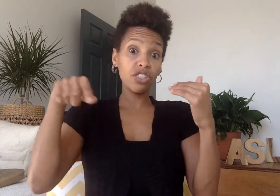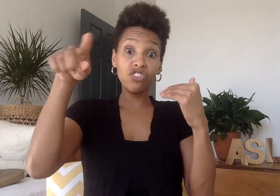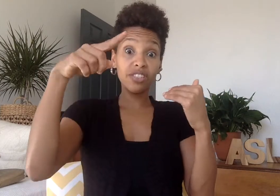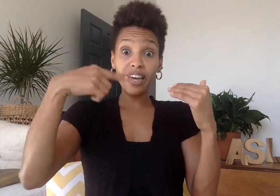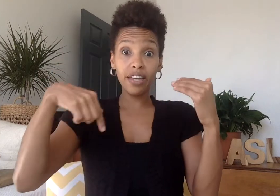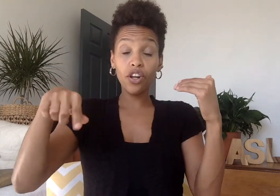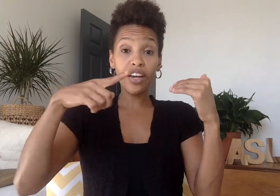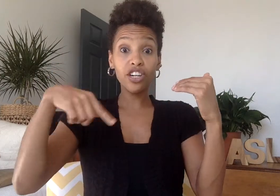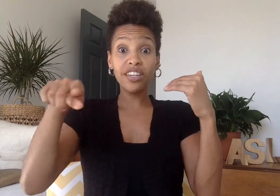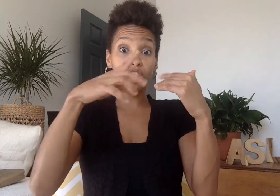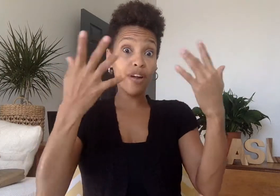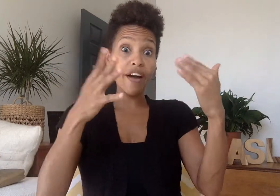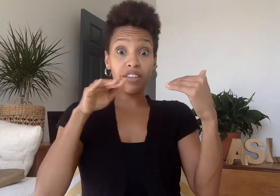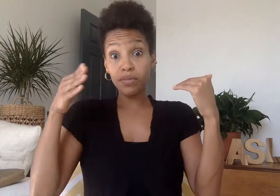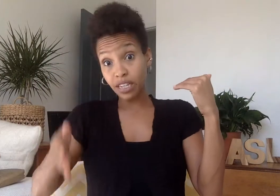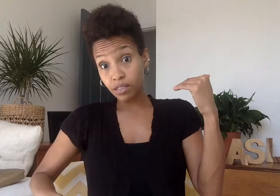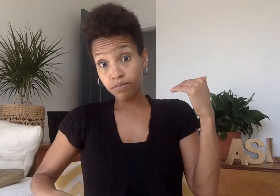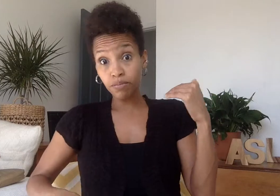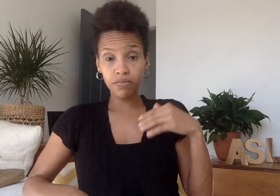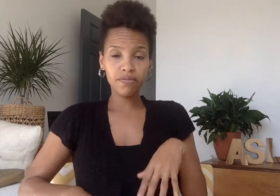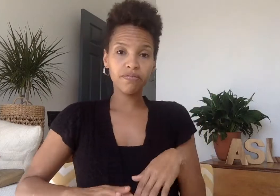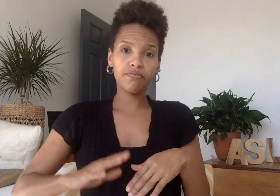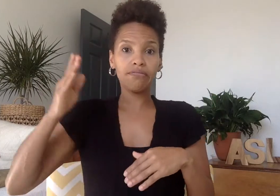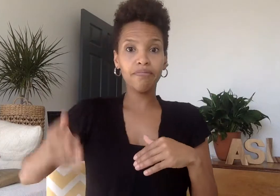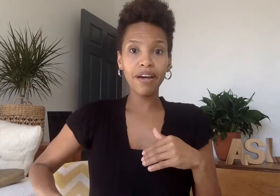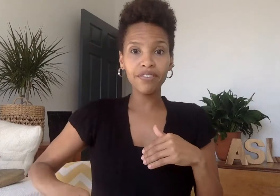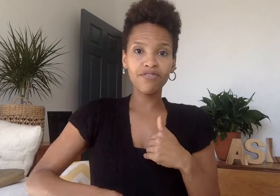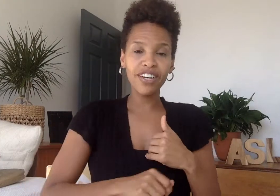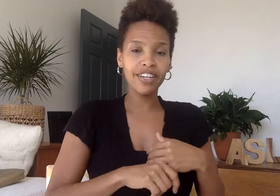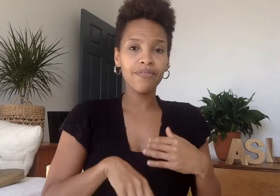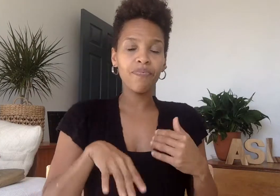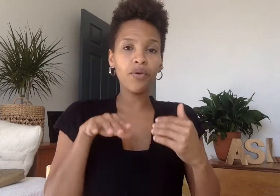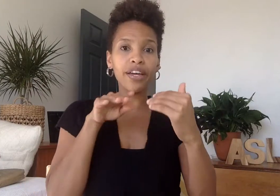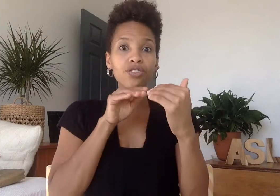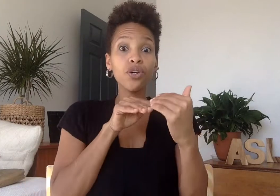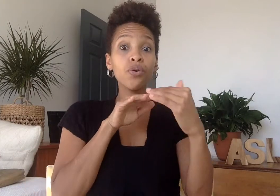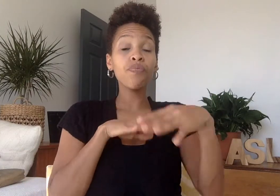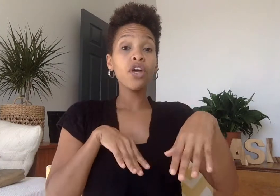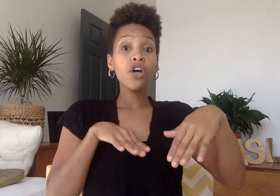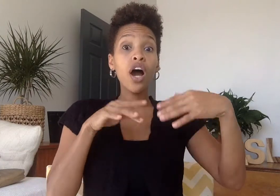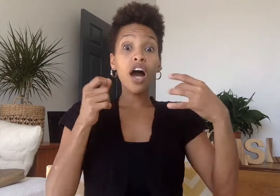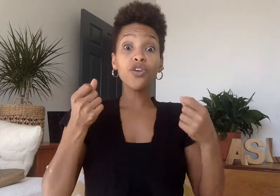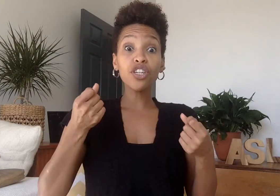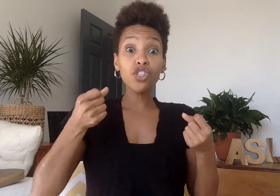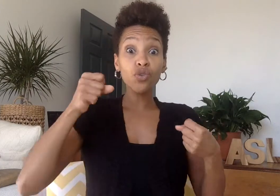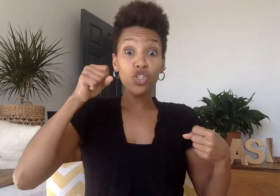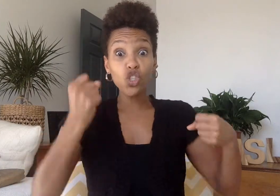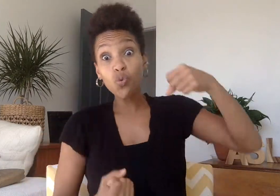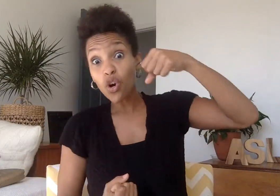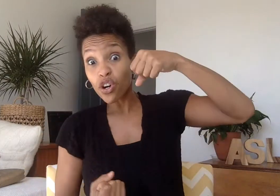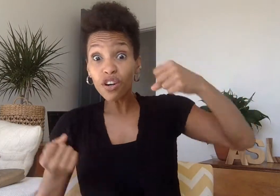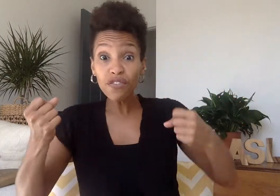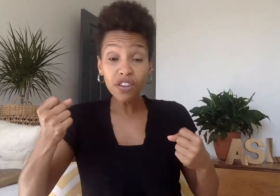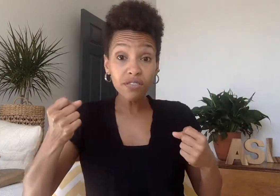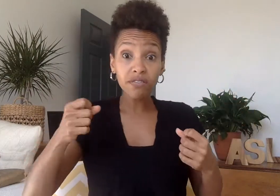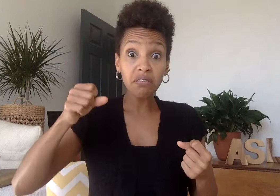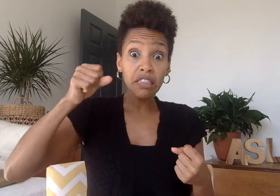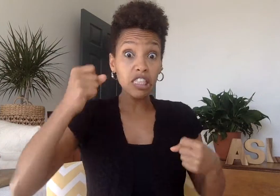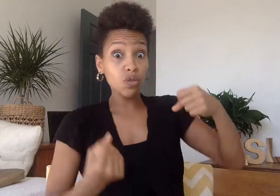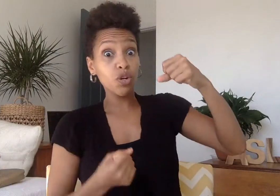She's just saying, I couldn't get around him because, whoop, mountain right there. Okay, so you could do swerve,